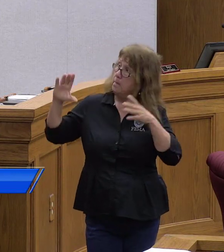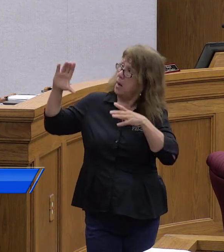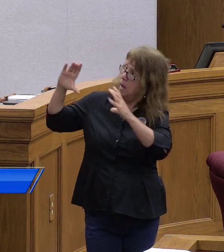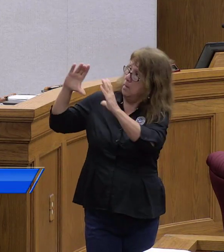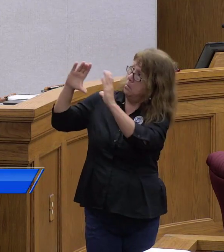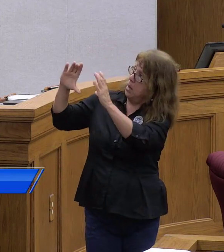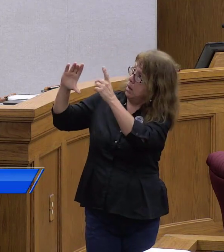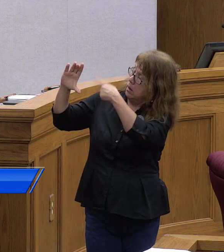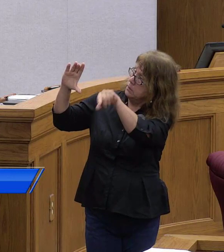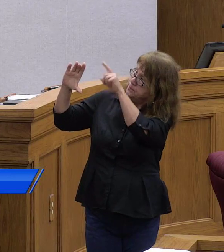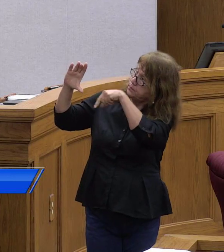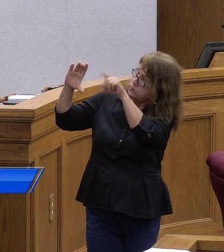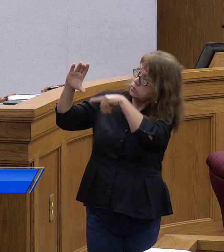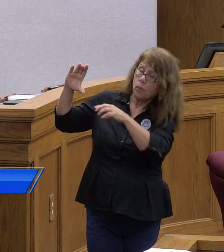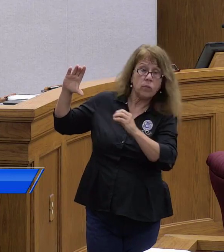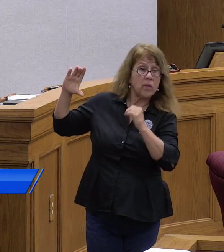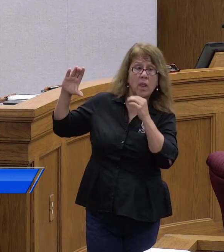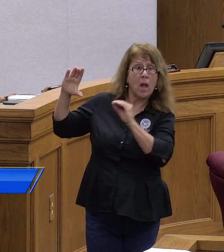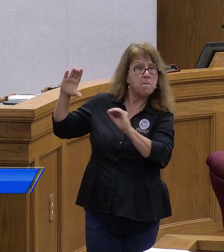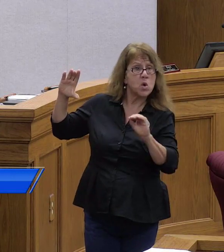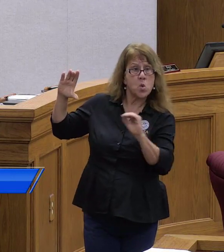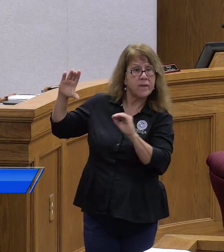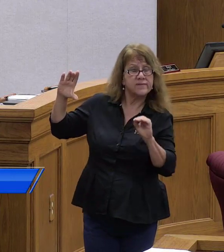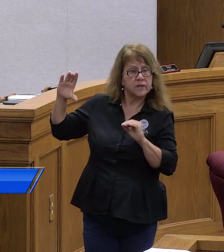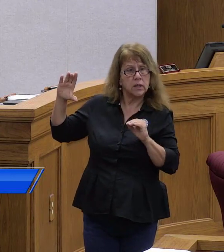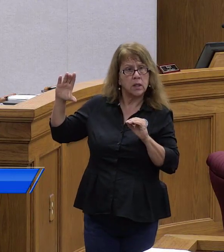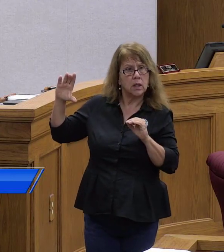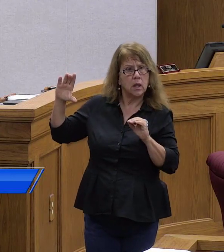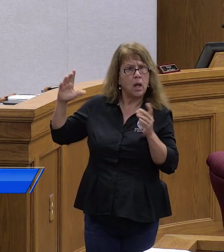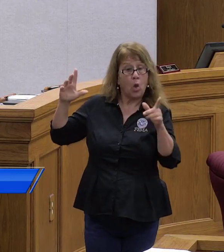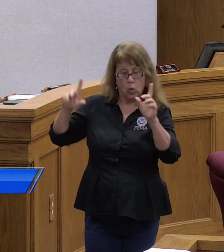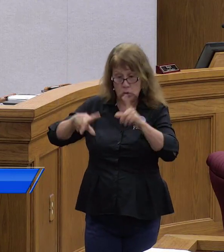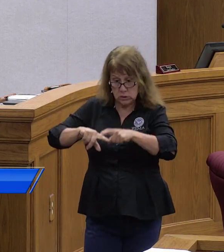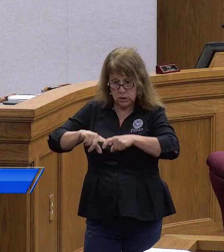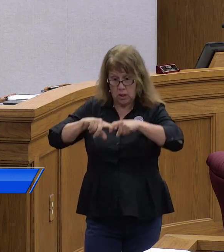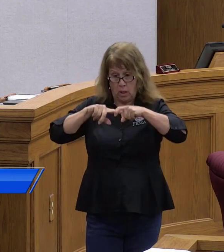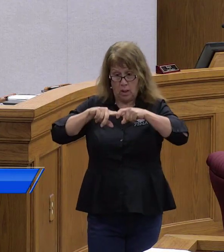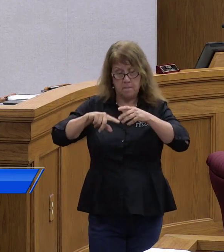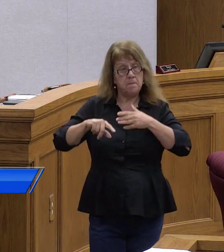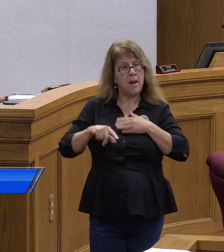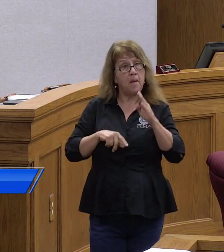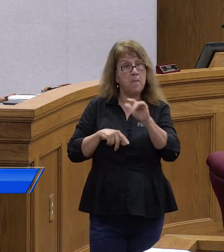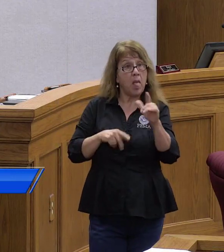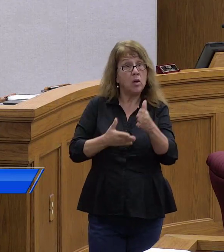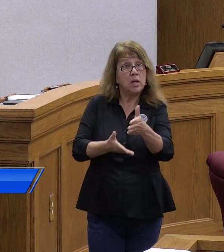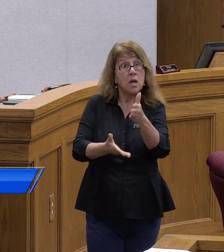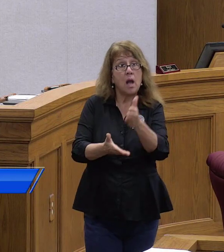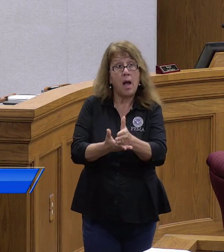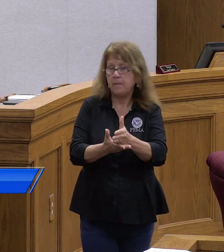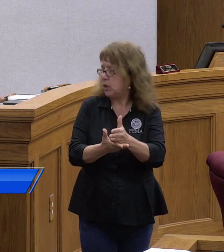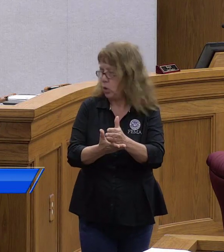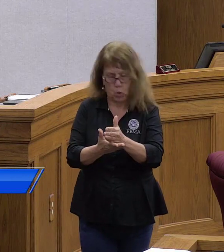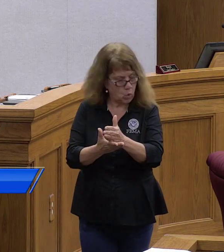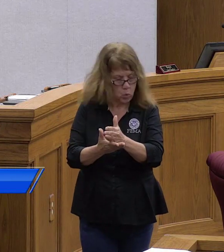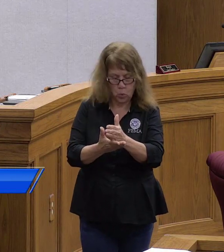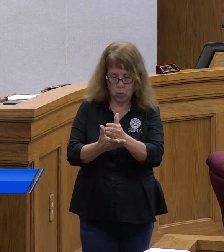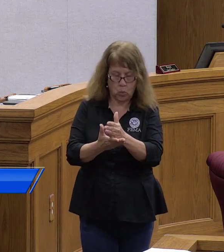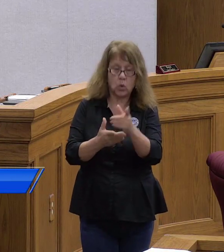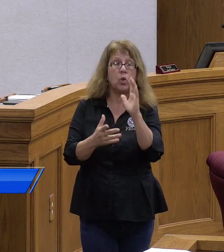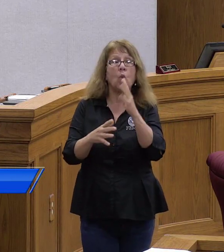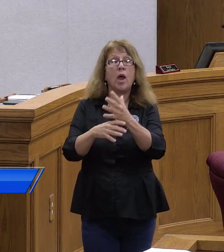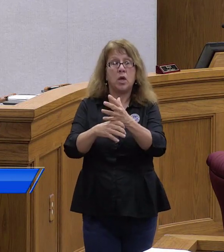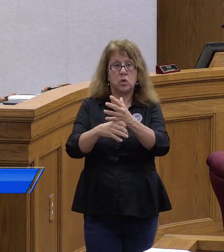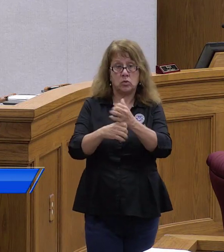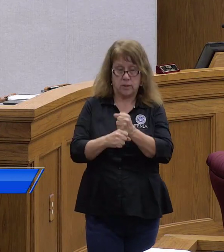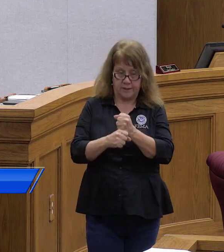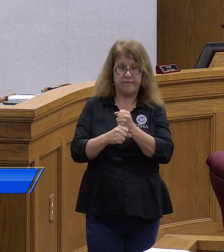moving forward. So someone said, are you suspending bills? We are not suspending that you would receive a bill